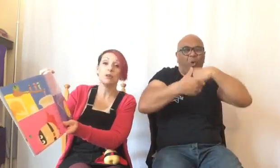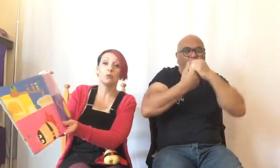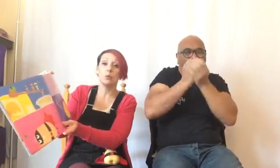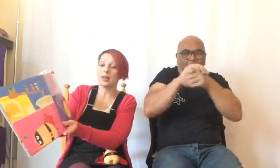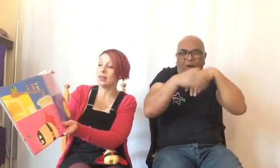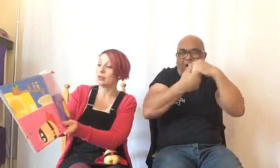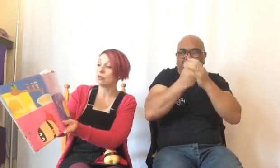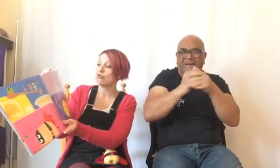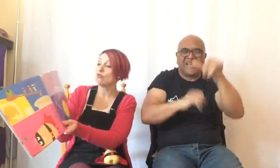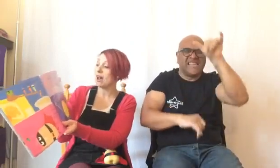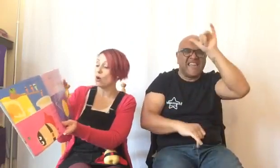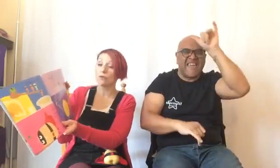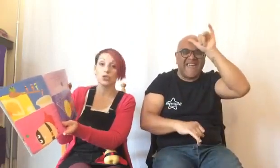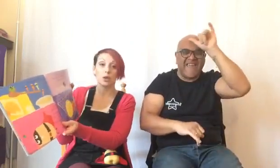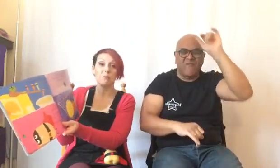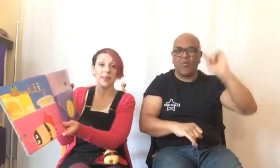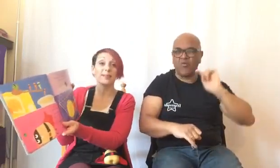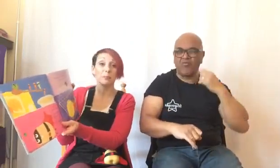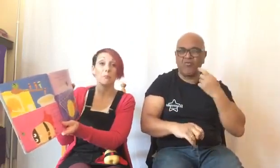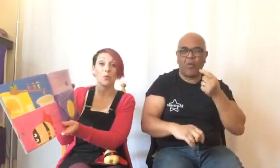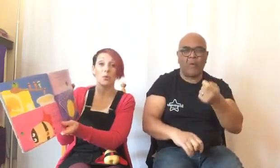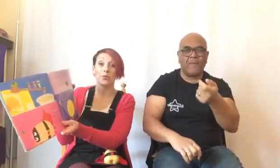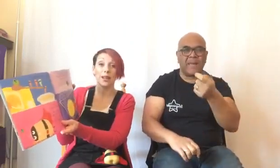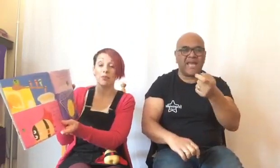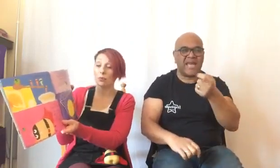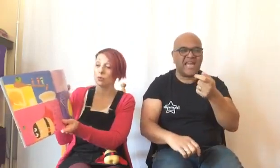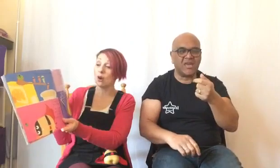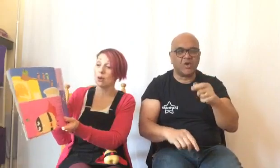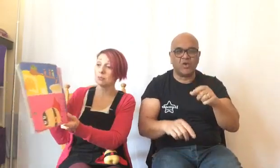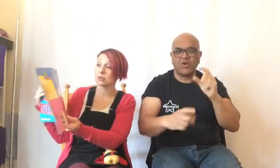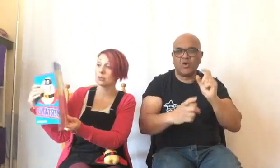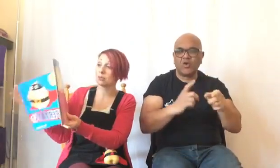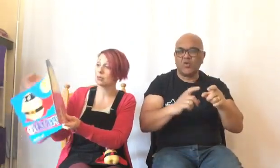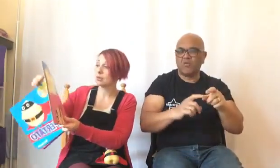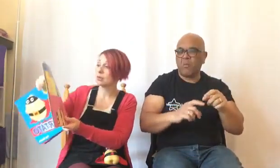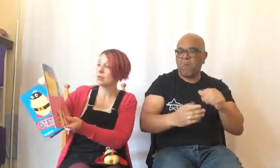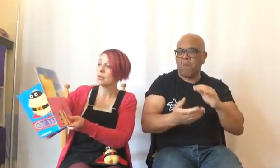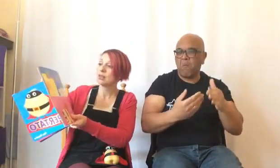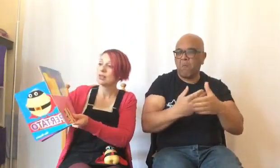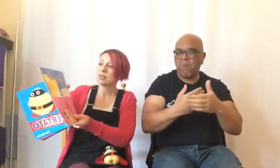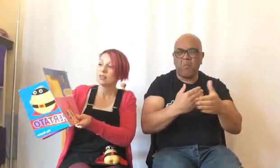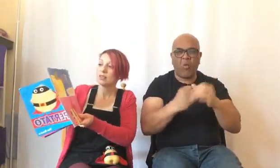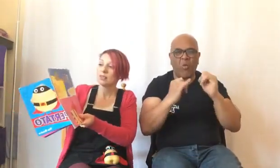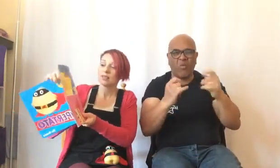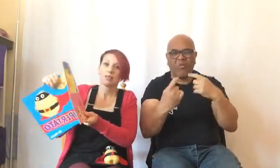the evil pea ran off to commit more terrible crimes.